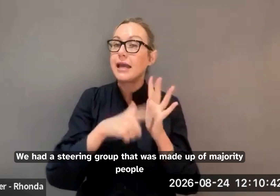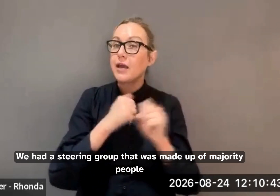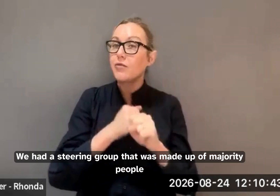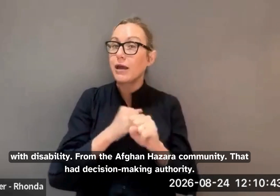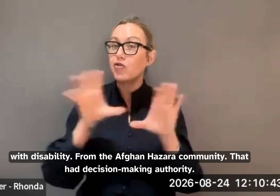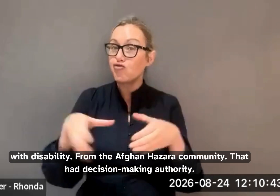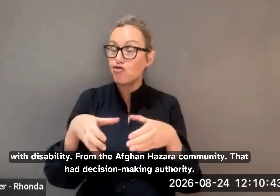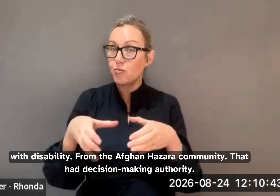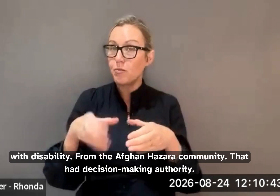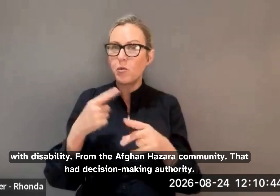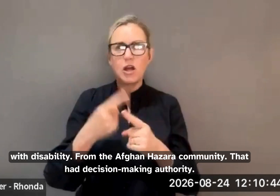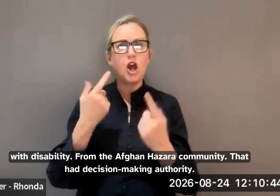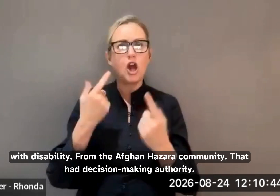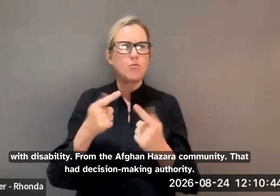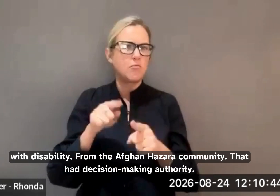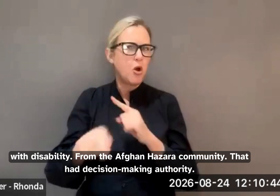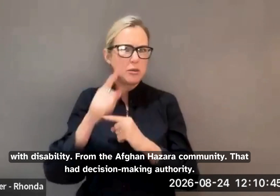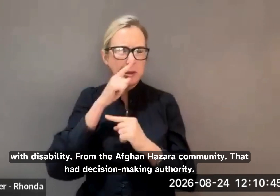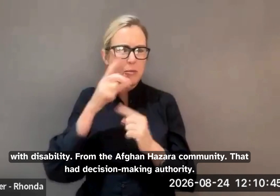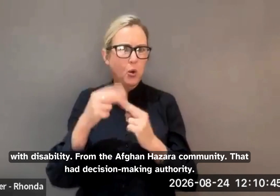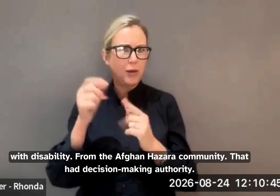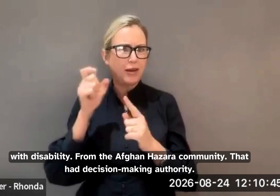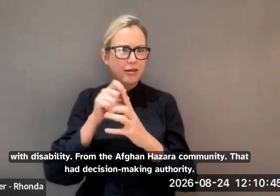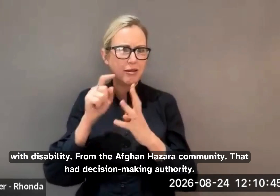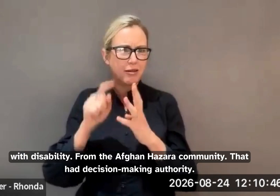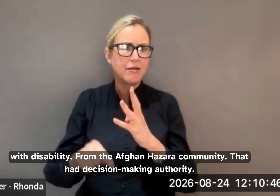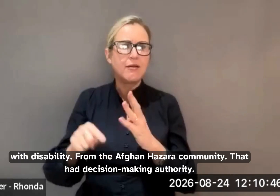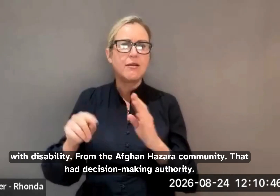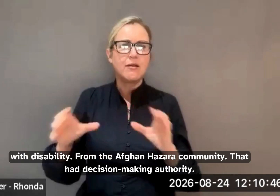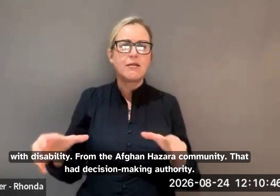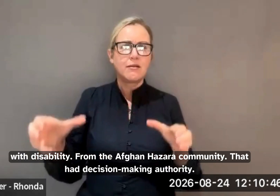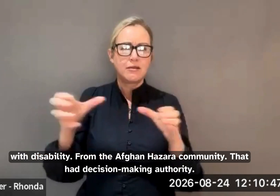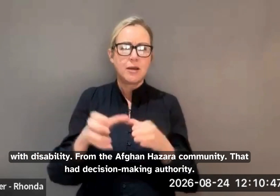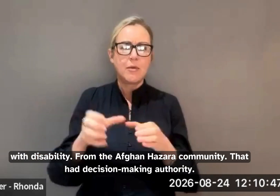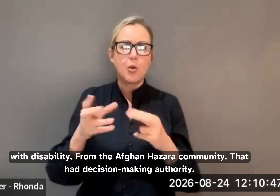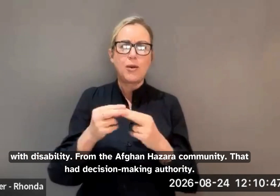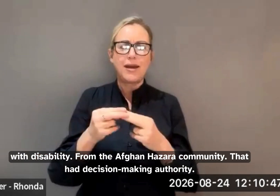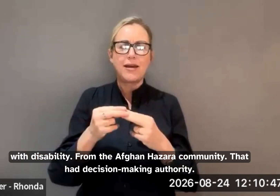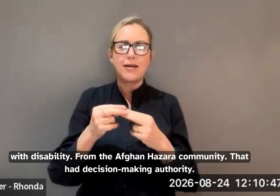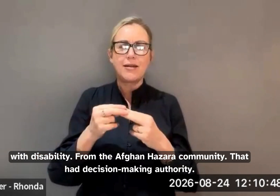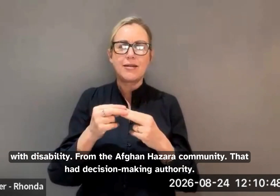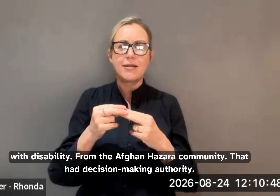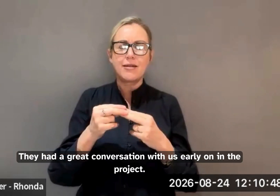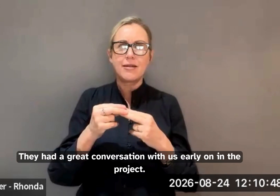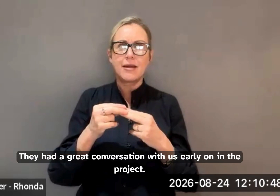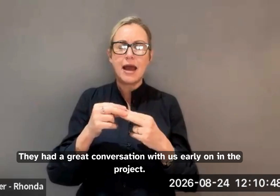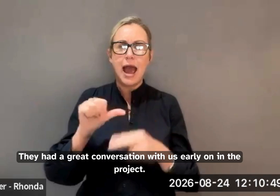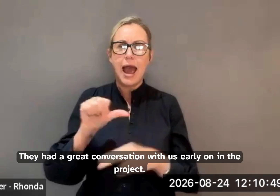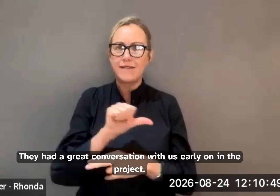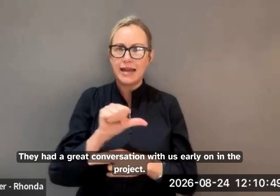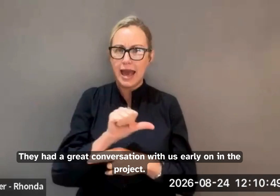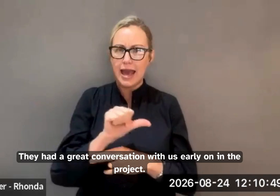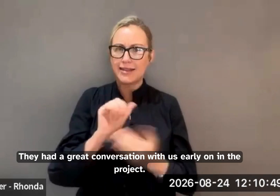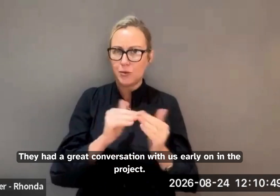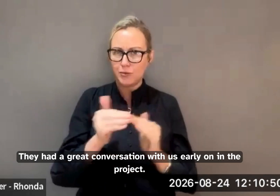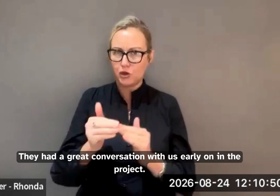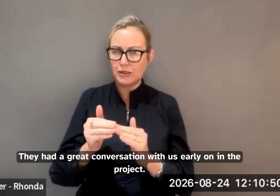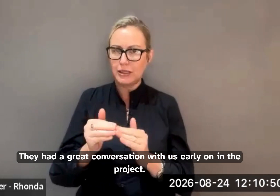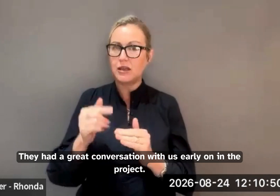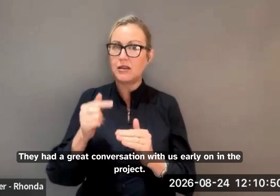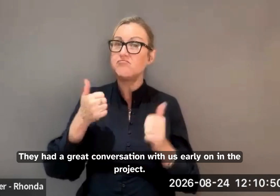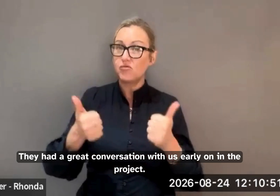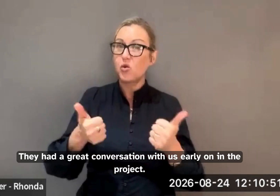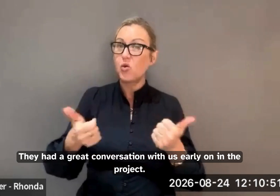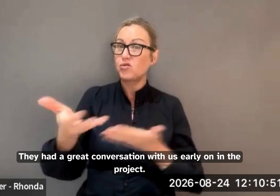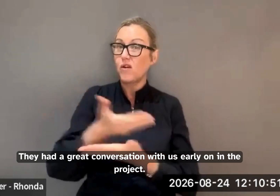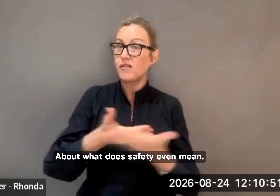majority people with disability from the Afghan Hazara community that had decision-making authority. They had a great conversation with us